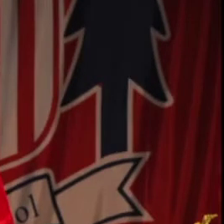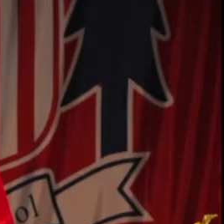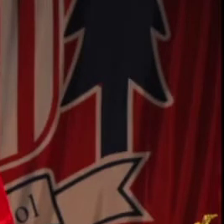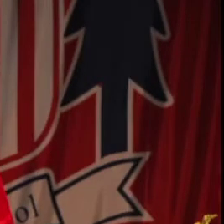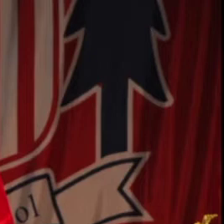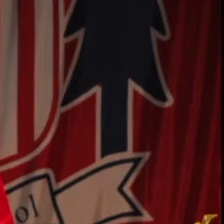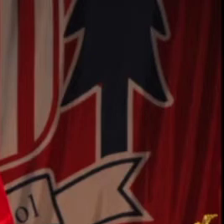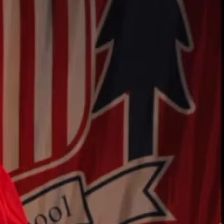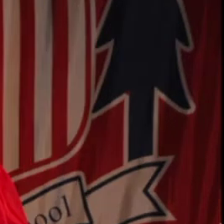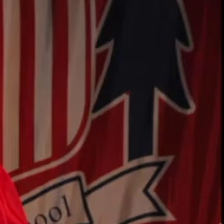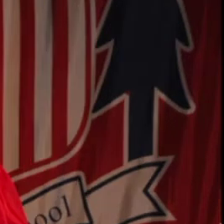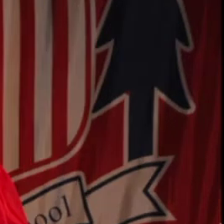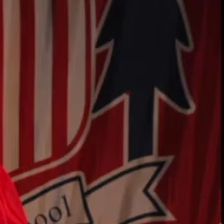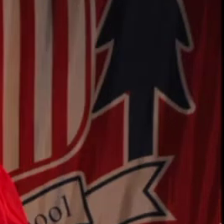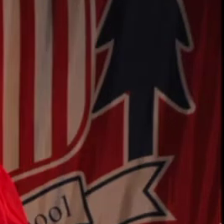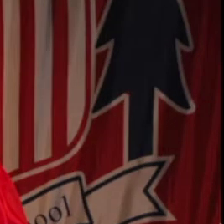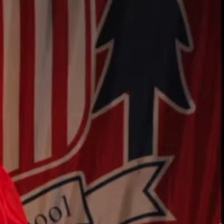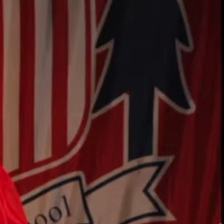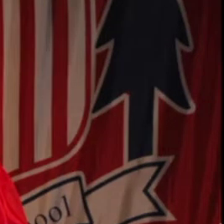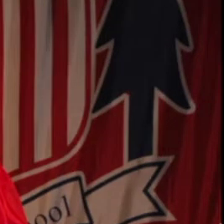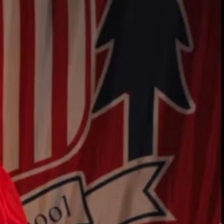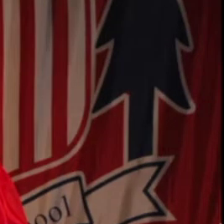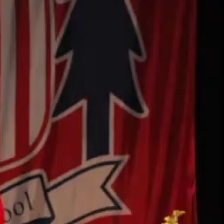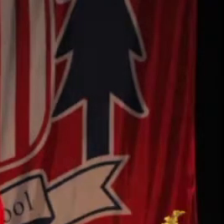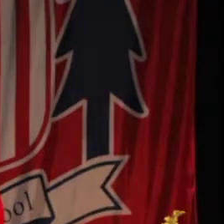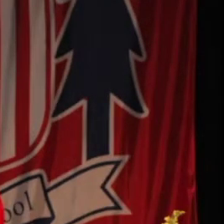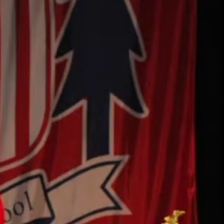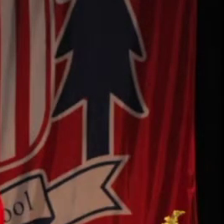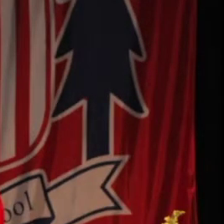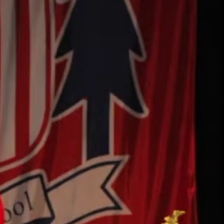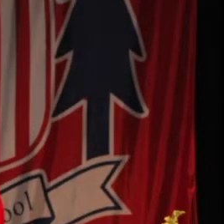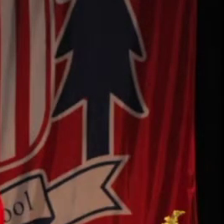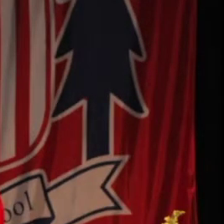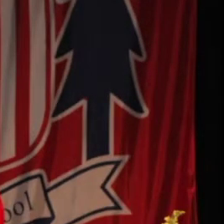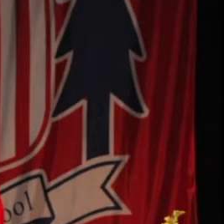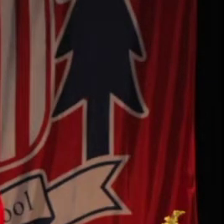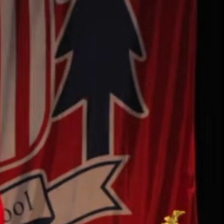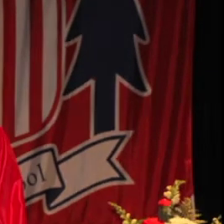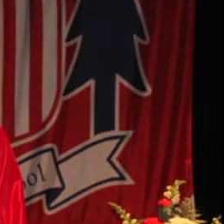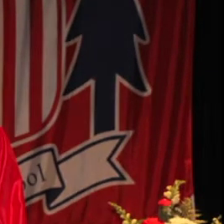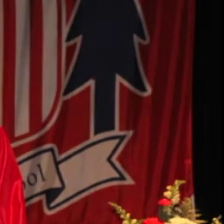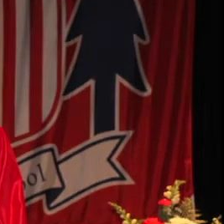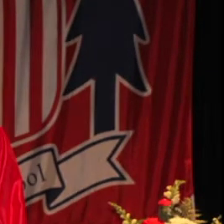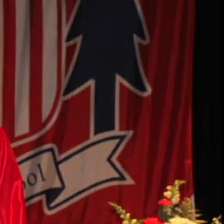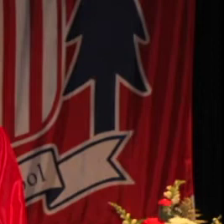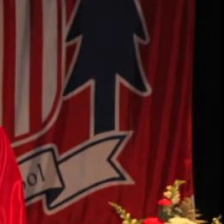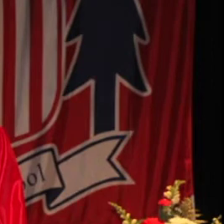Thank you.